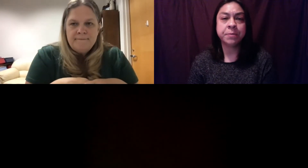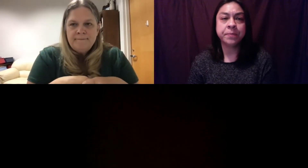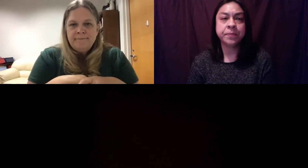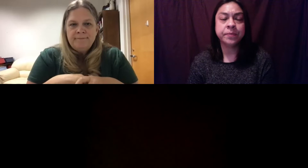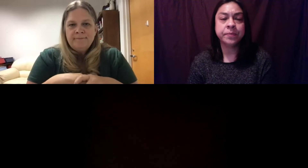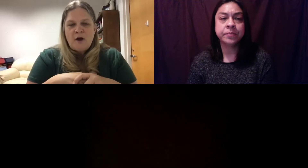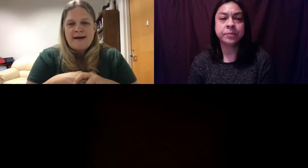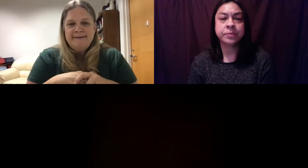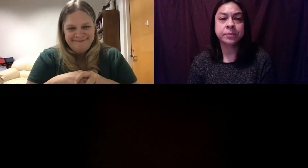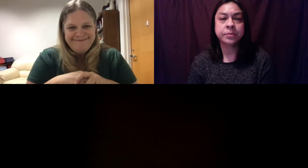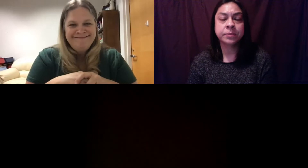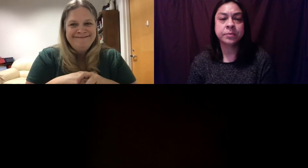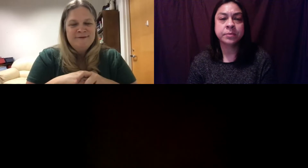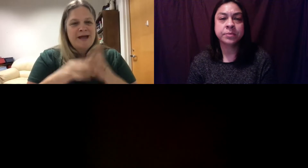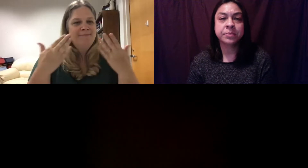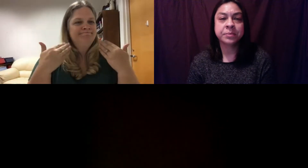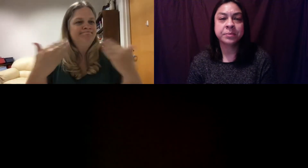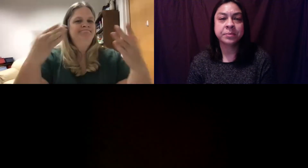go.